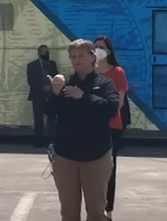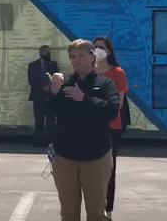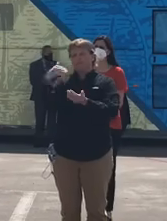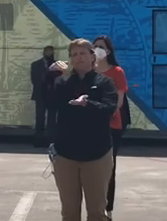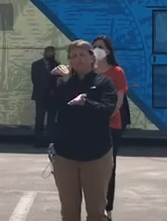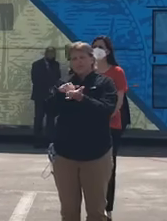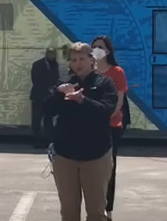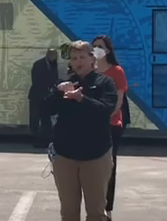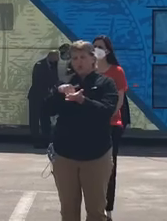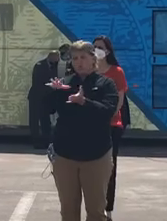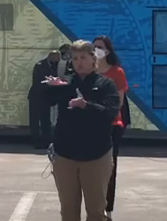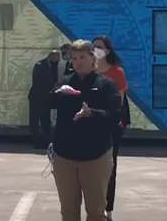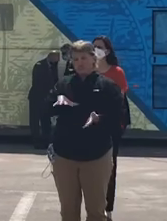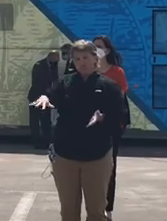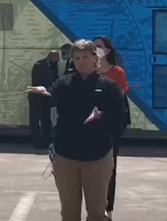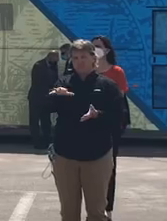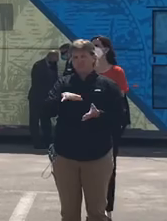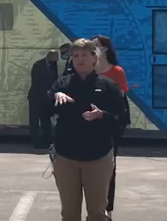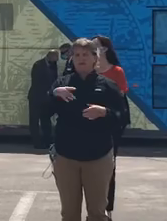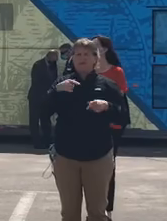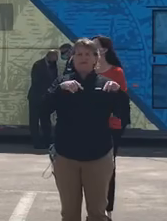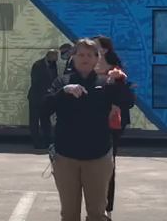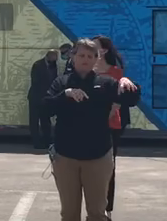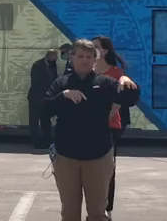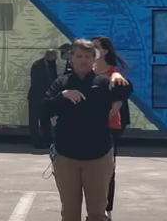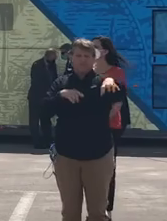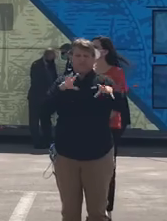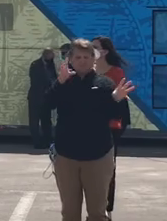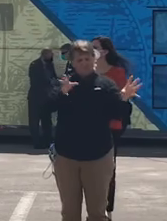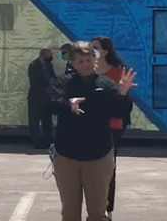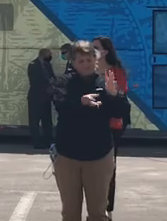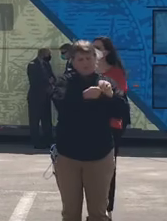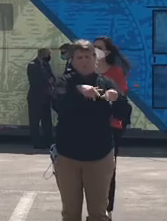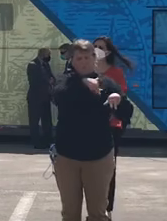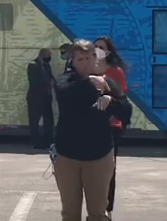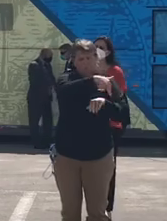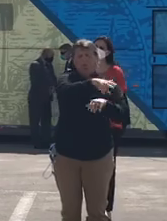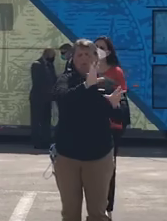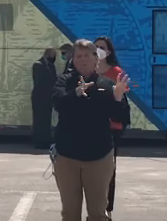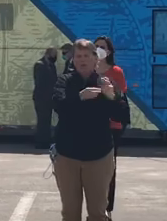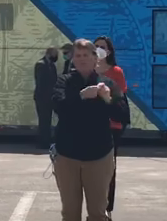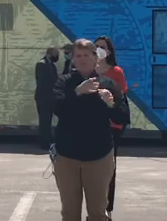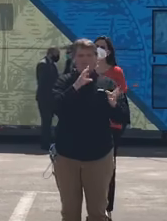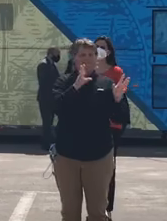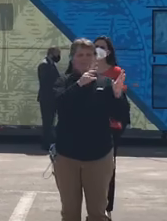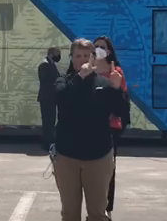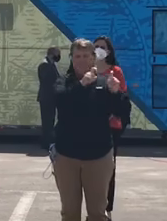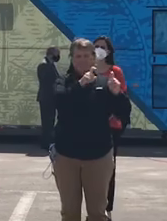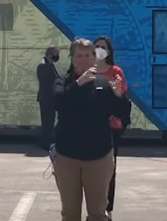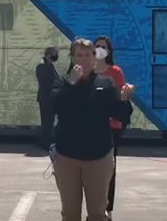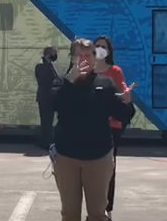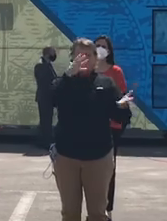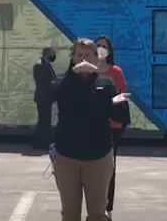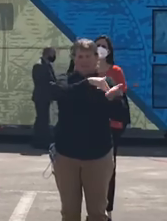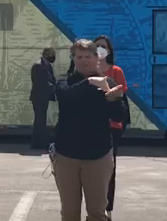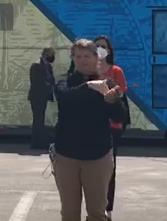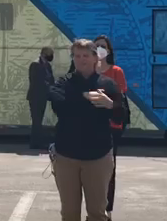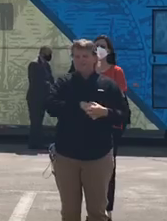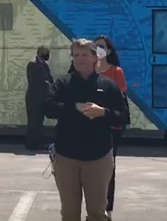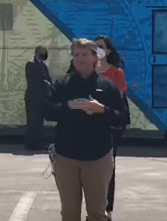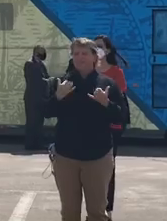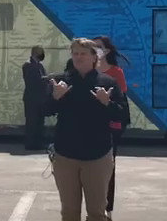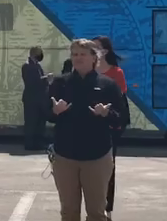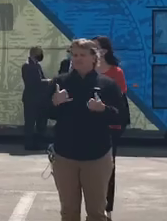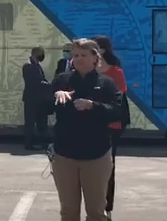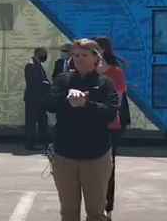only been online for a couple weeks, they're over 15,000 tests already. This Hard Rock site here has done